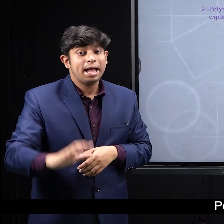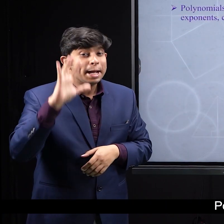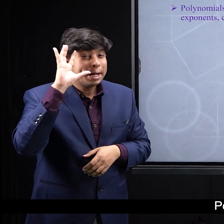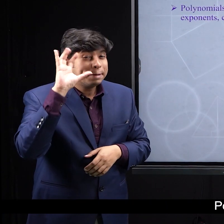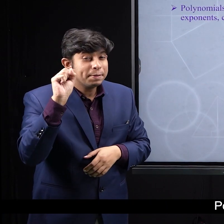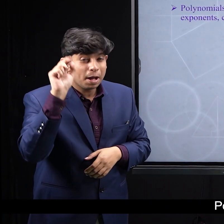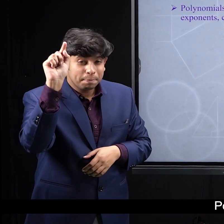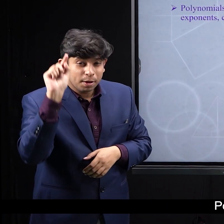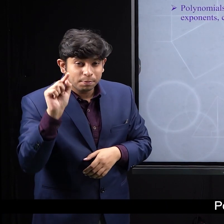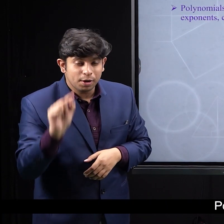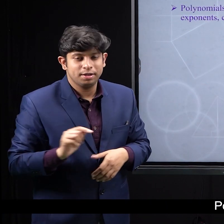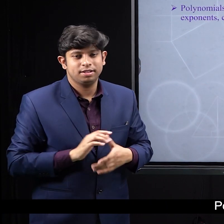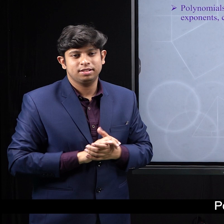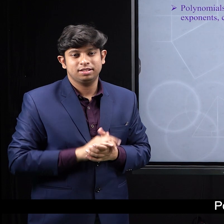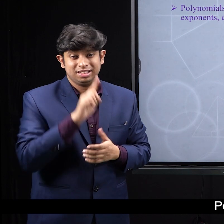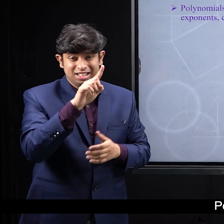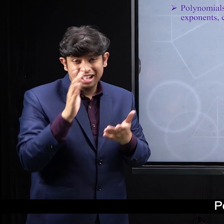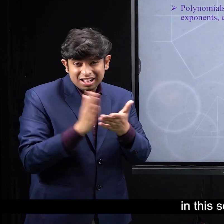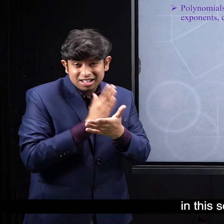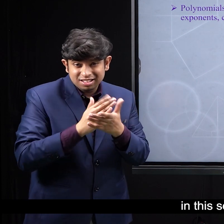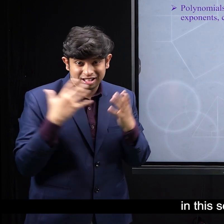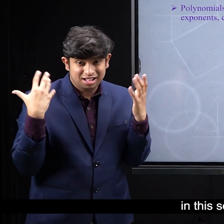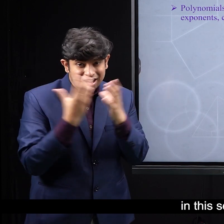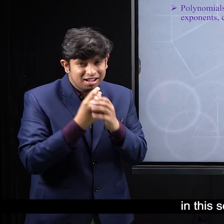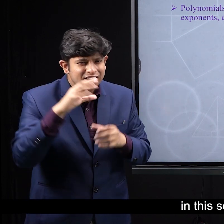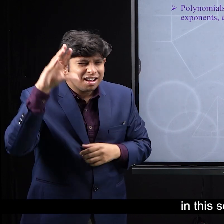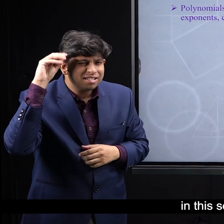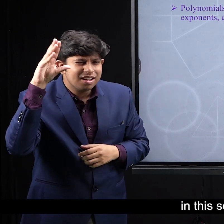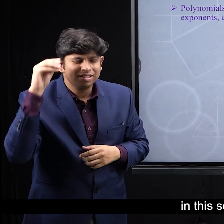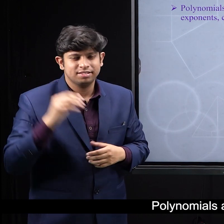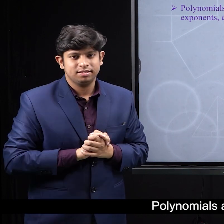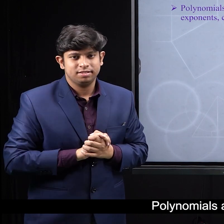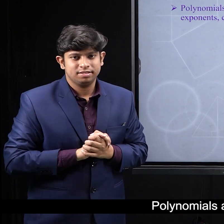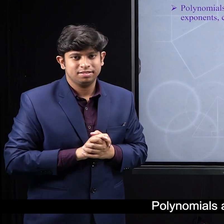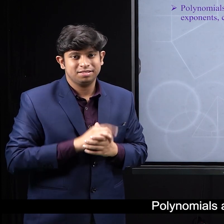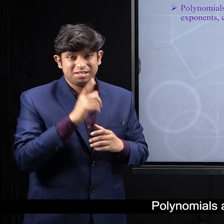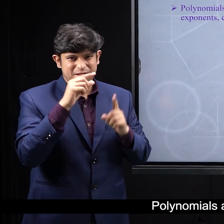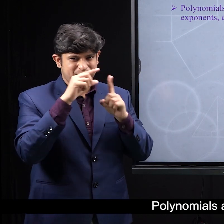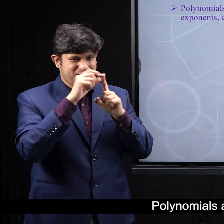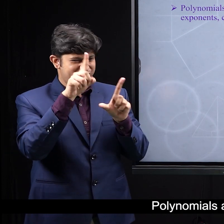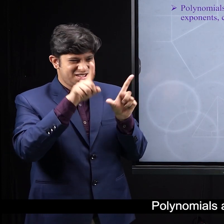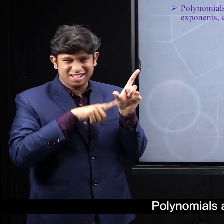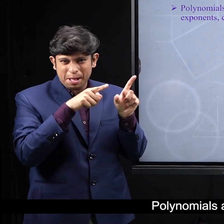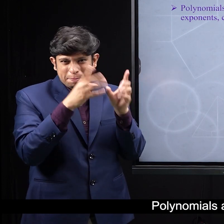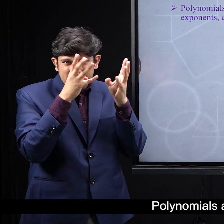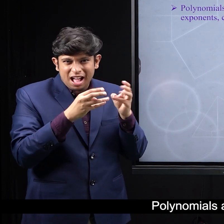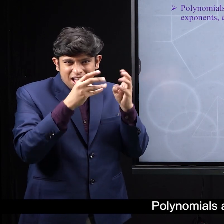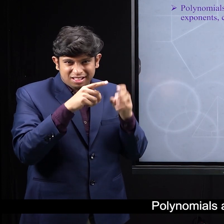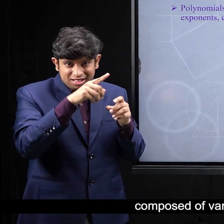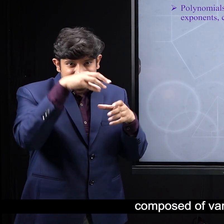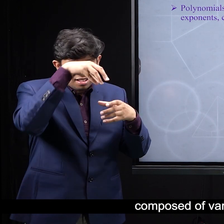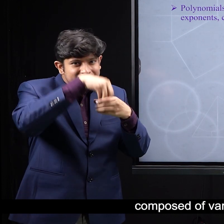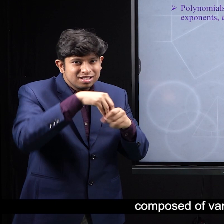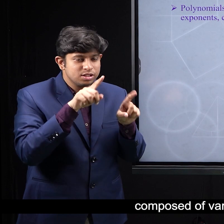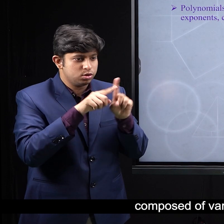Points to remember. In this session, we have learned polynomials are mathematical expressions composed of